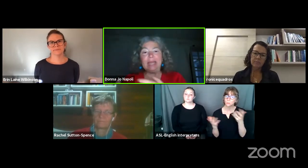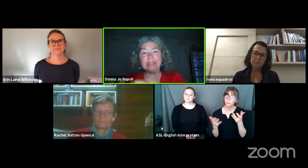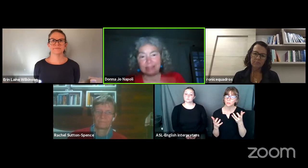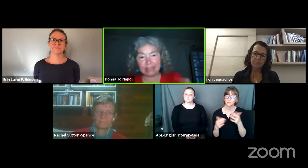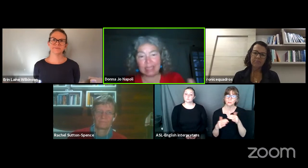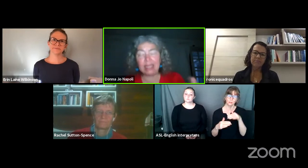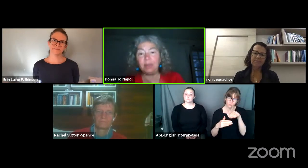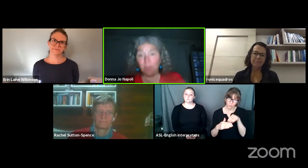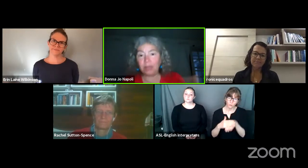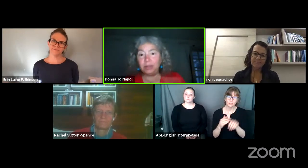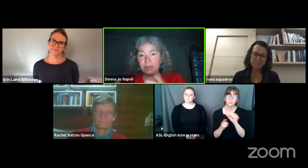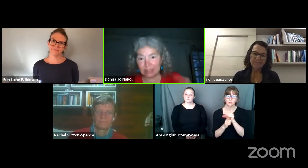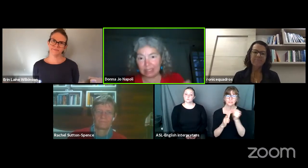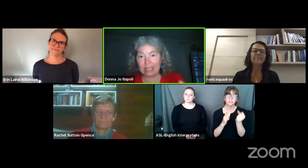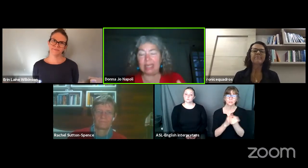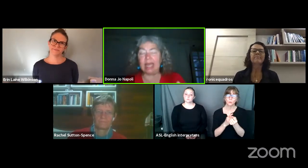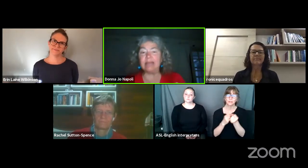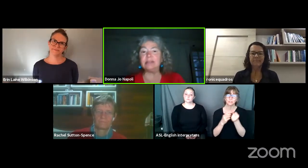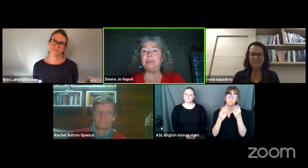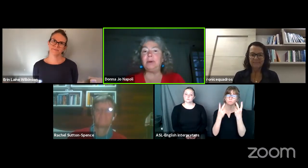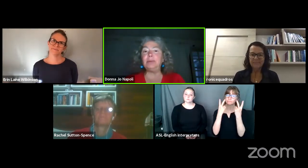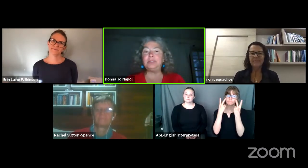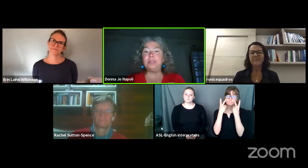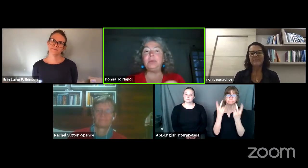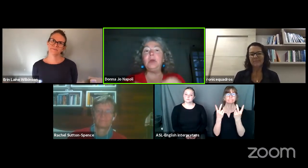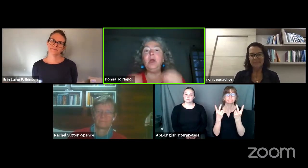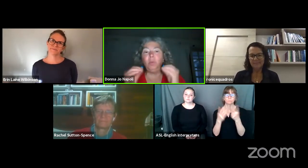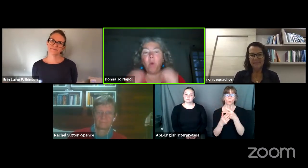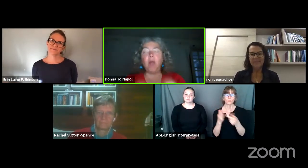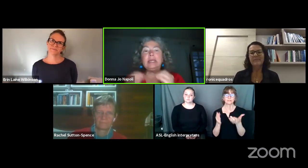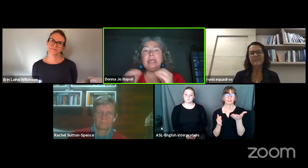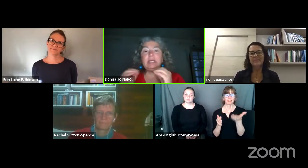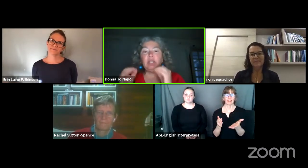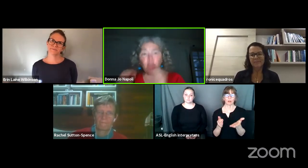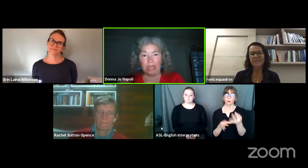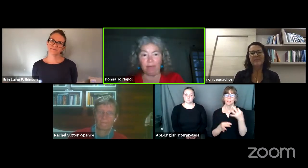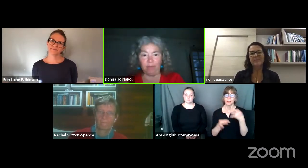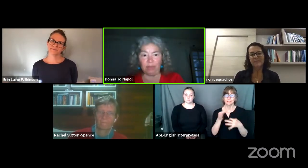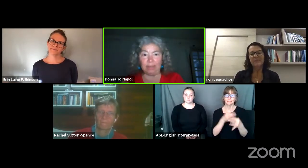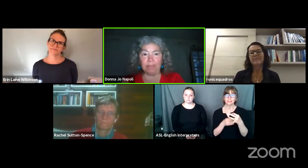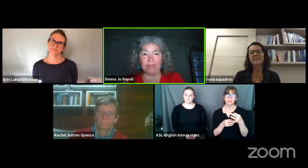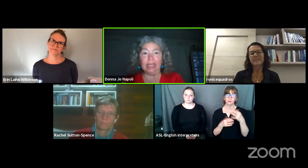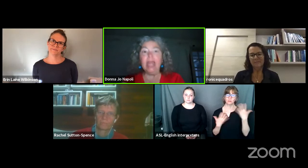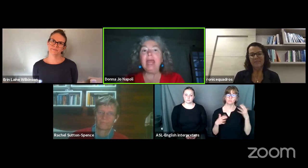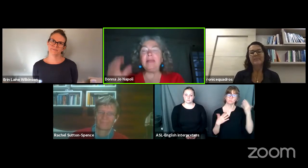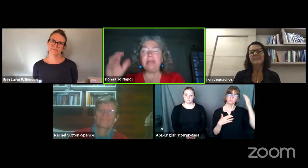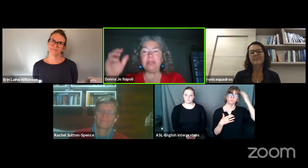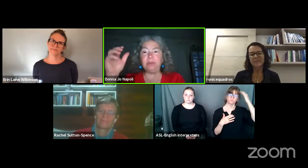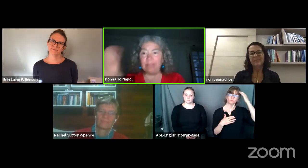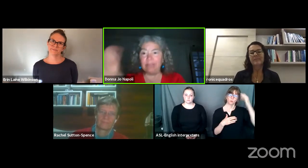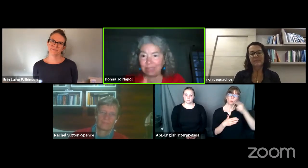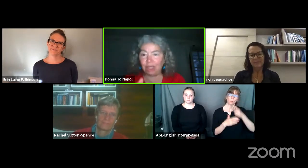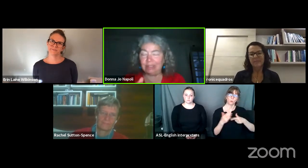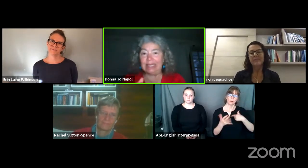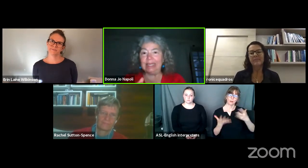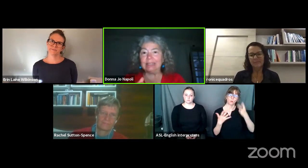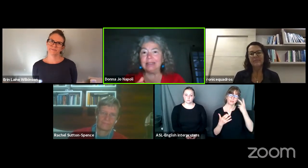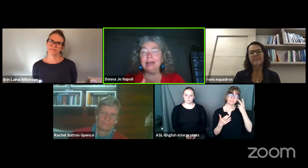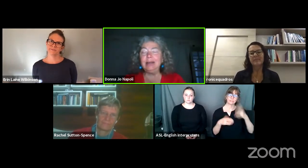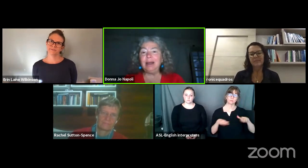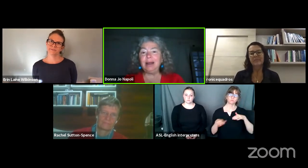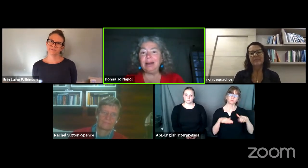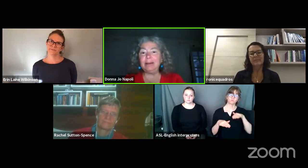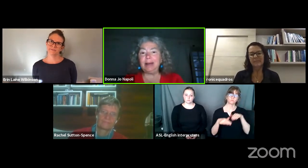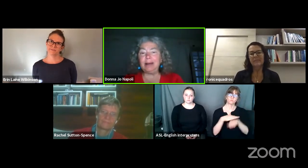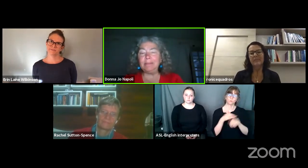open and seeing what you see, as opposed to walking in looking for something and then you latch onto it.